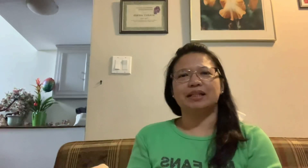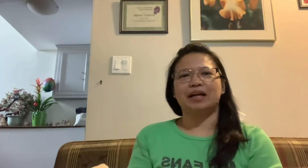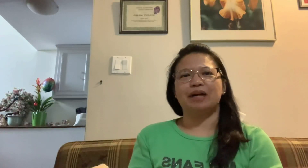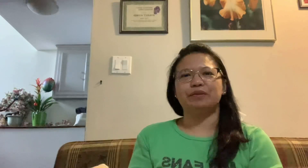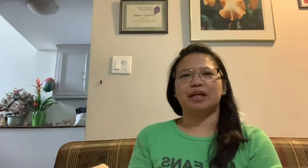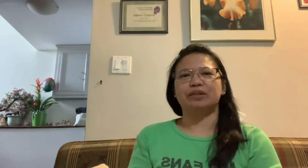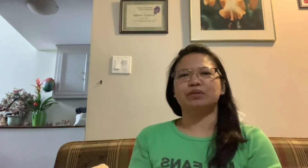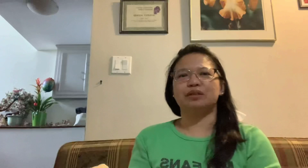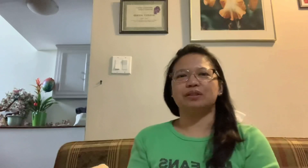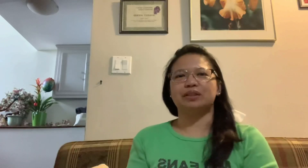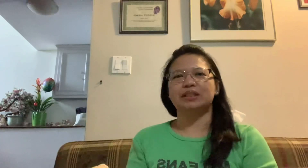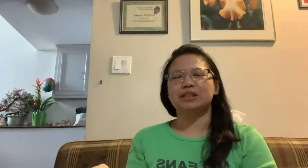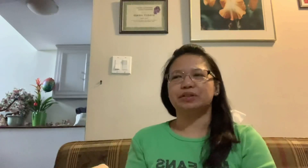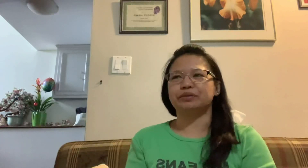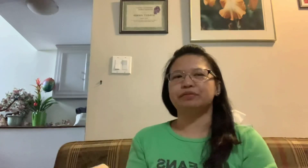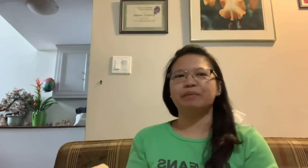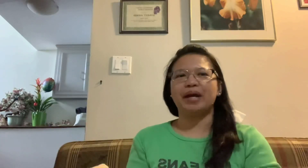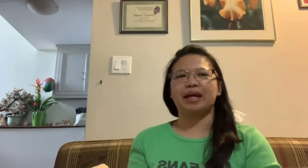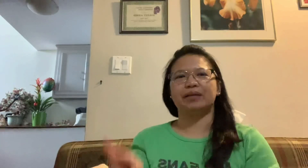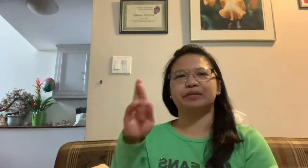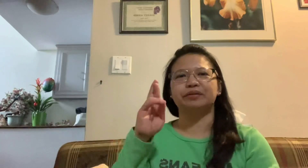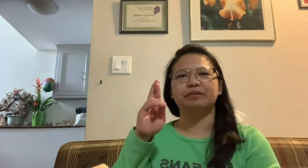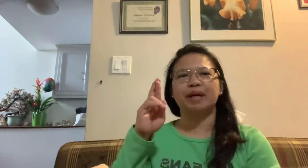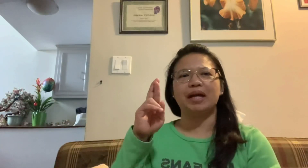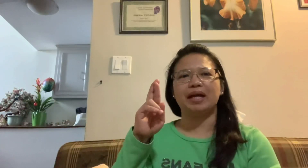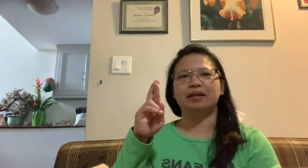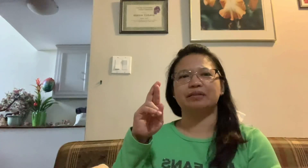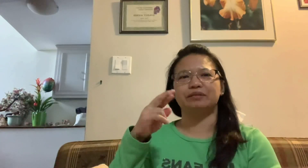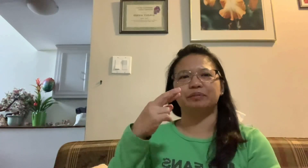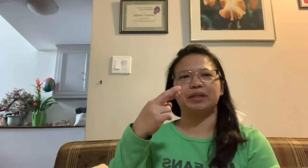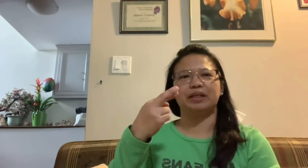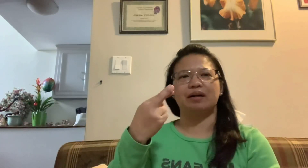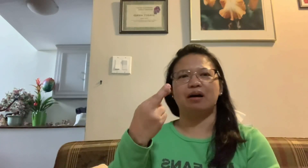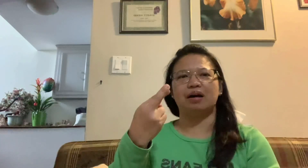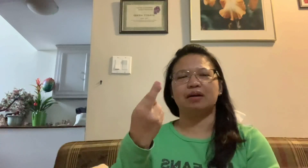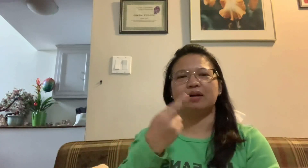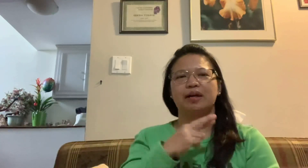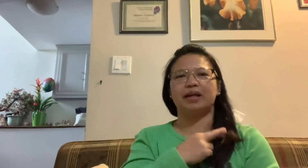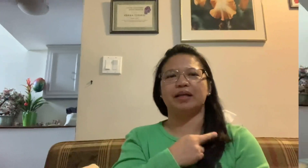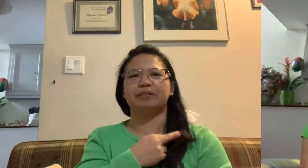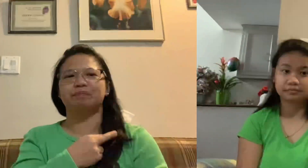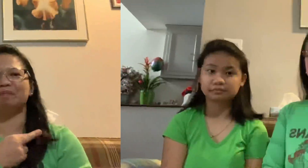I would like to call on Ruffa May. Ruffa May would be R and then.